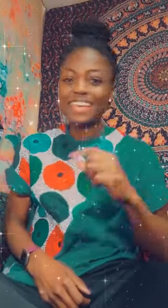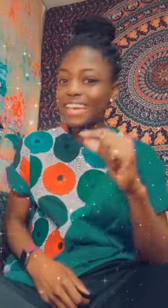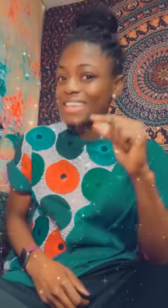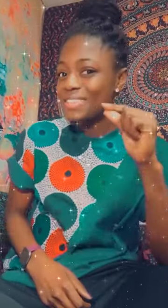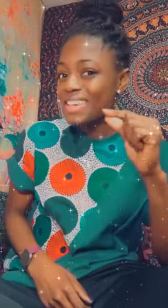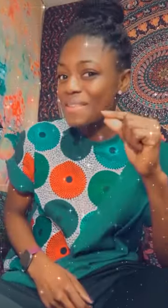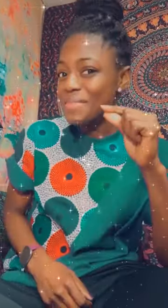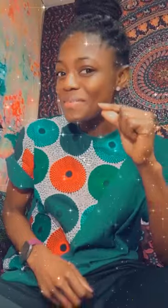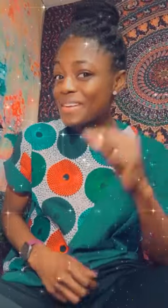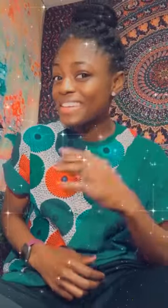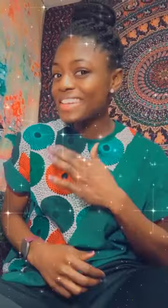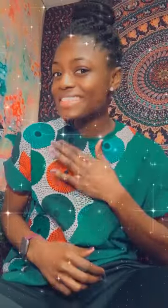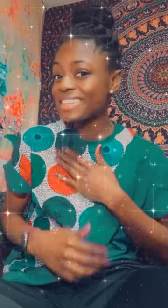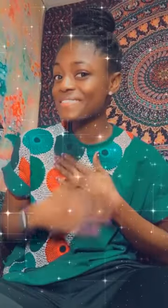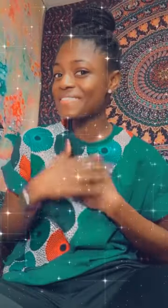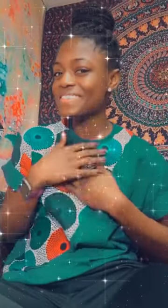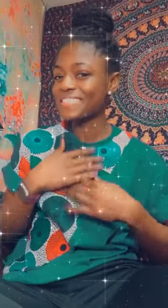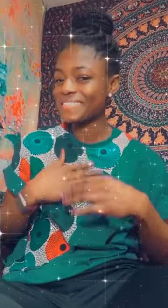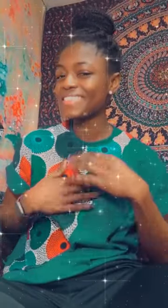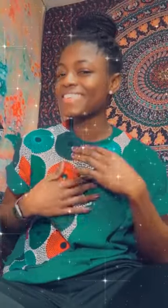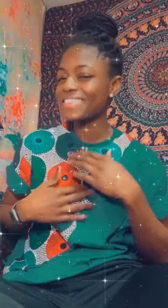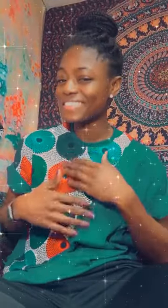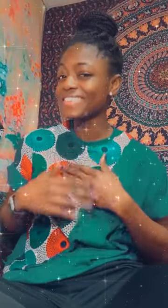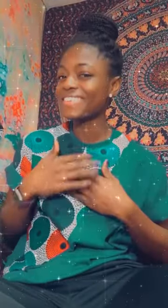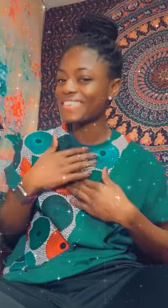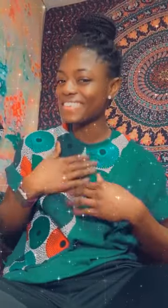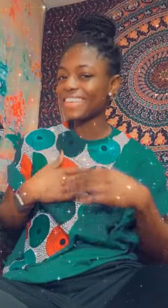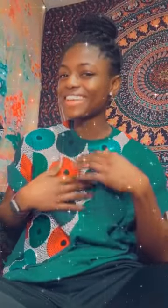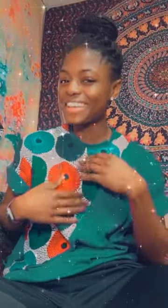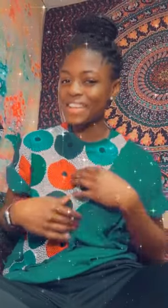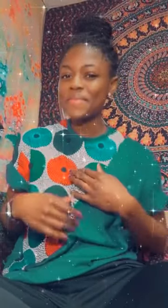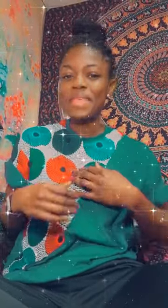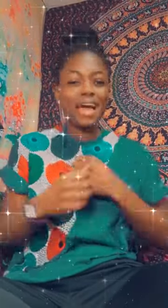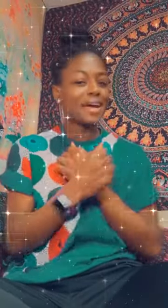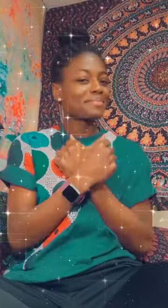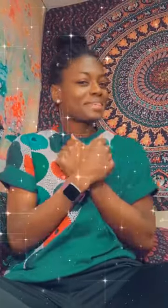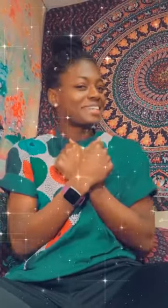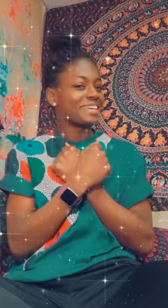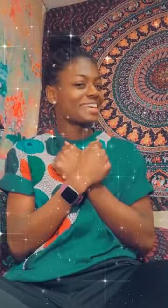Say, I'm a poor dear, genuine young girl. I've been here.